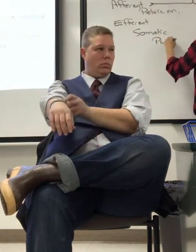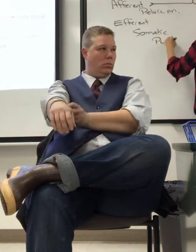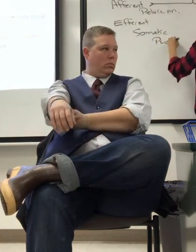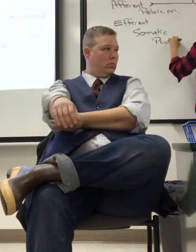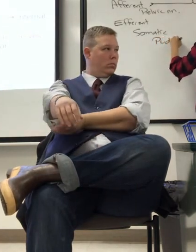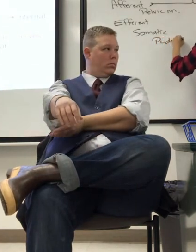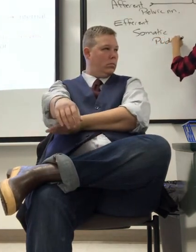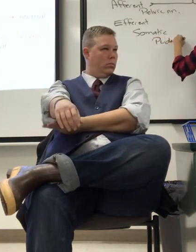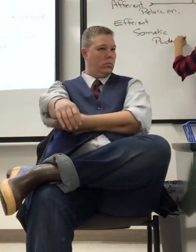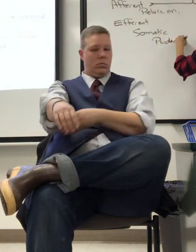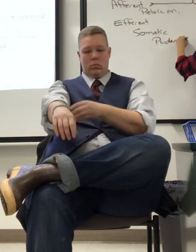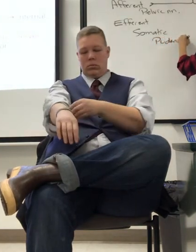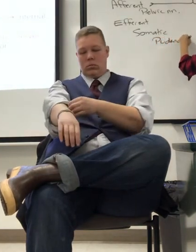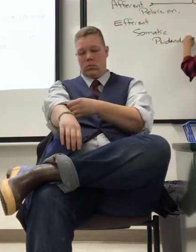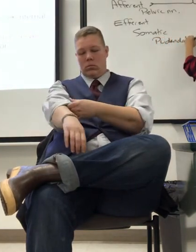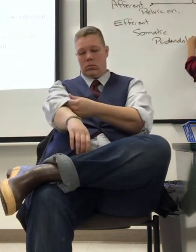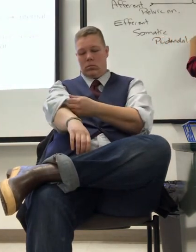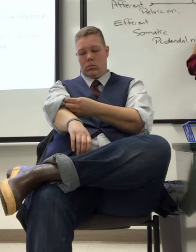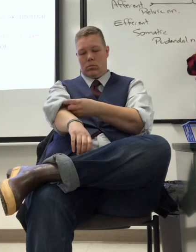Pudendal.